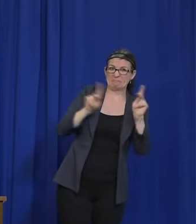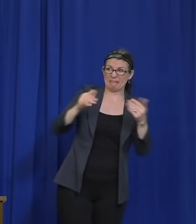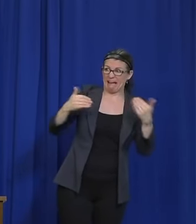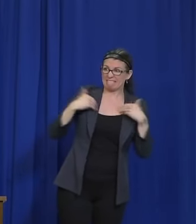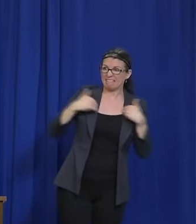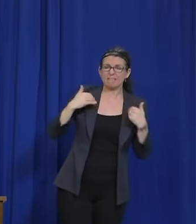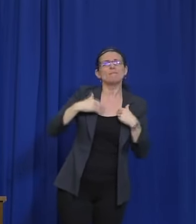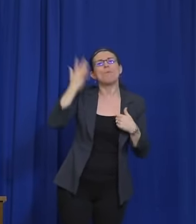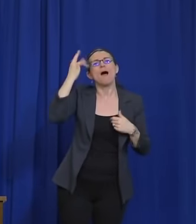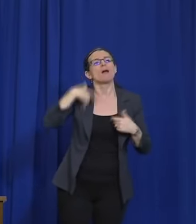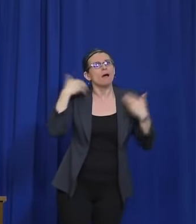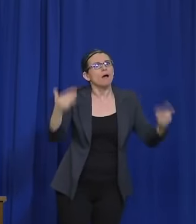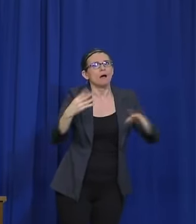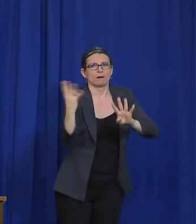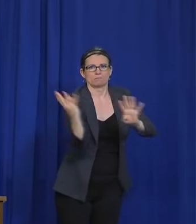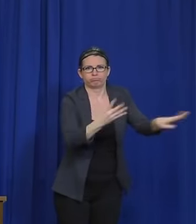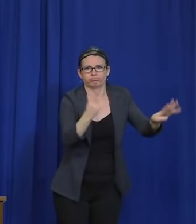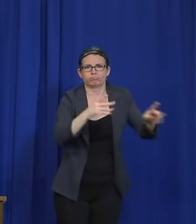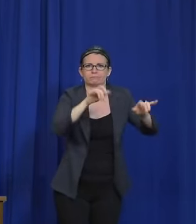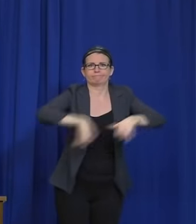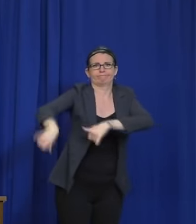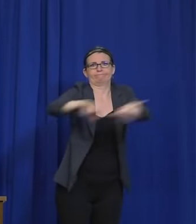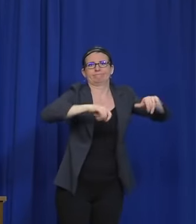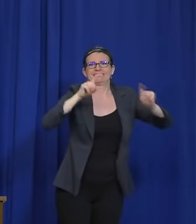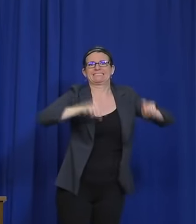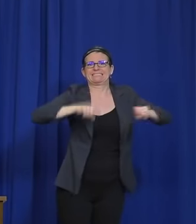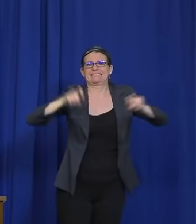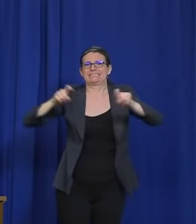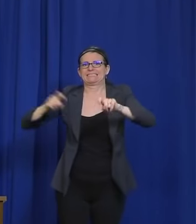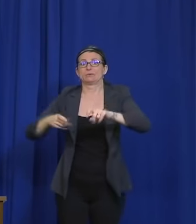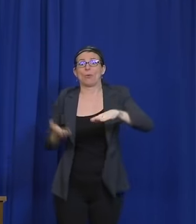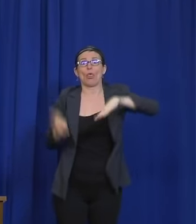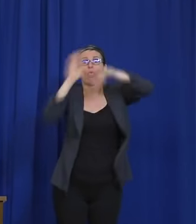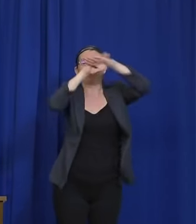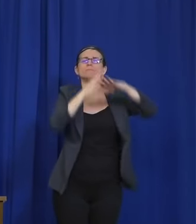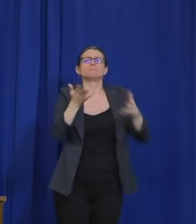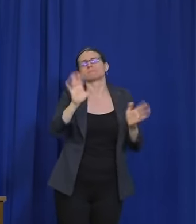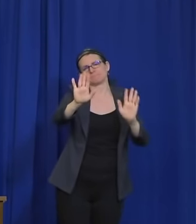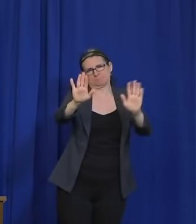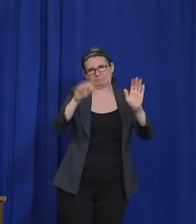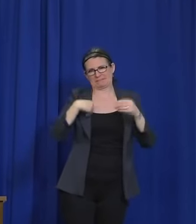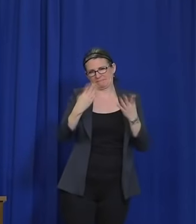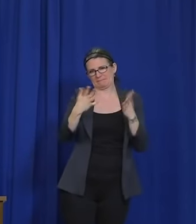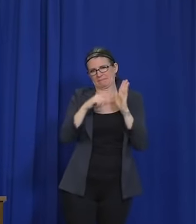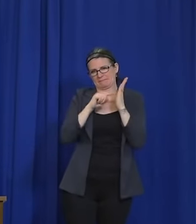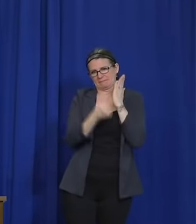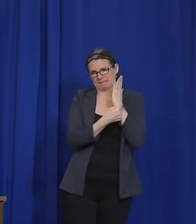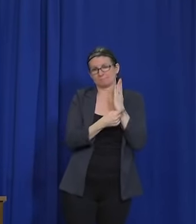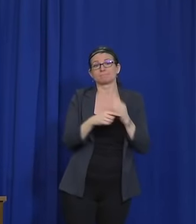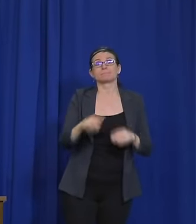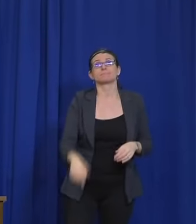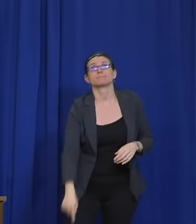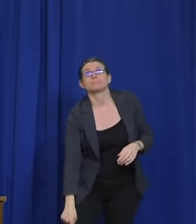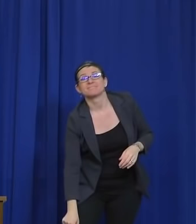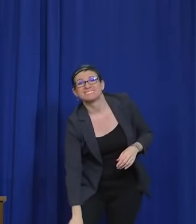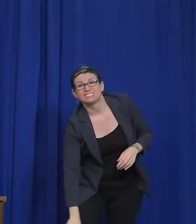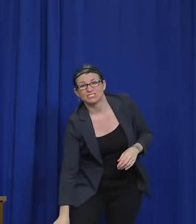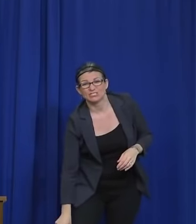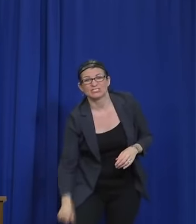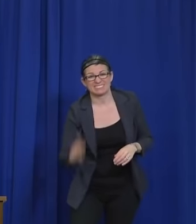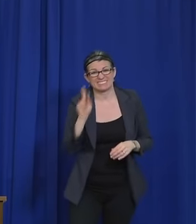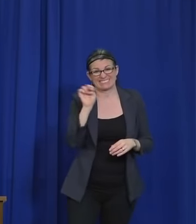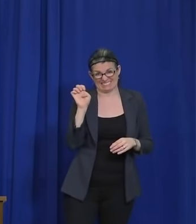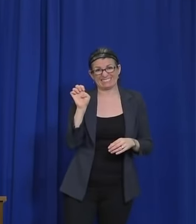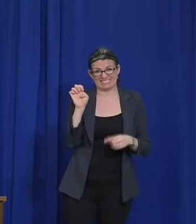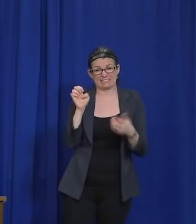from surgery or get therapy post-surgery. And I think it's unfair to sort of think, well, people in long-term care